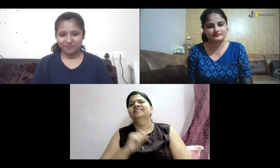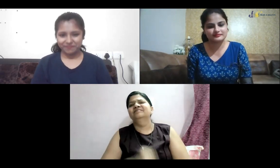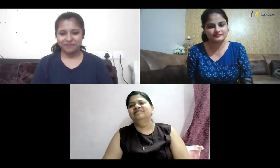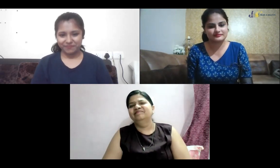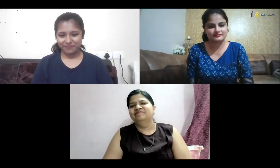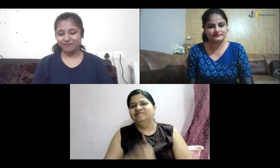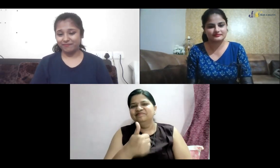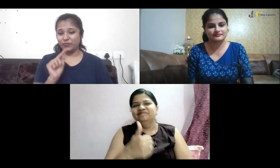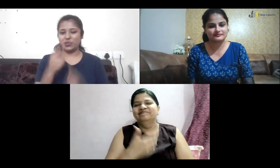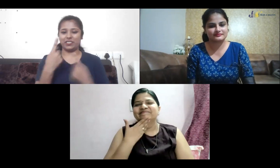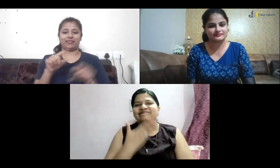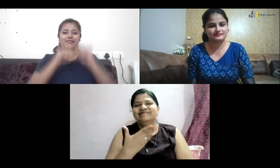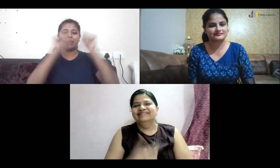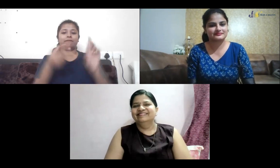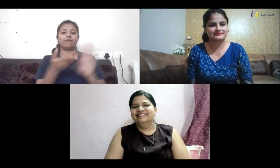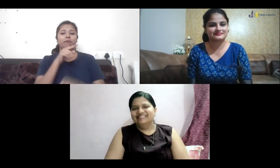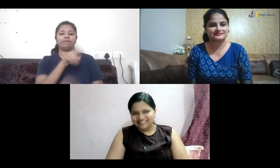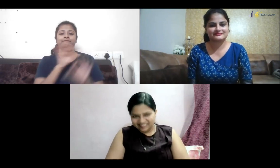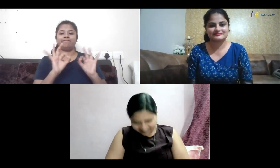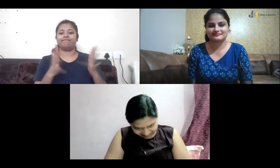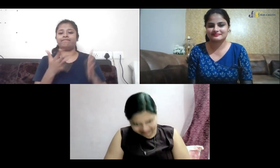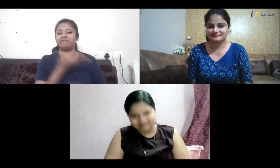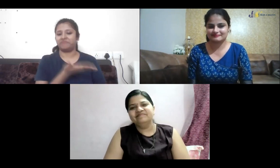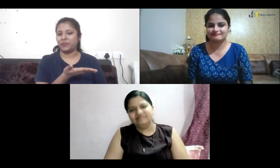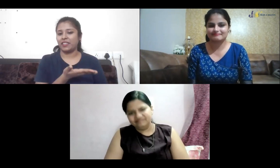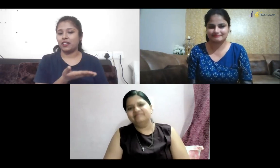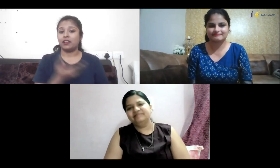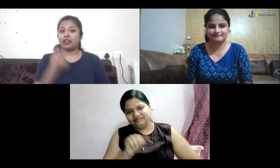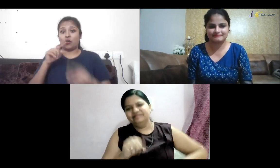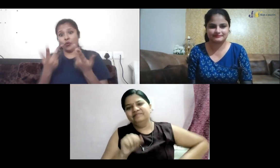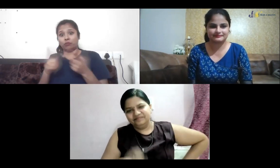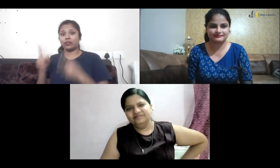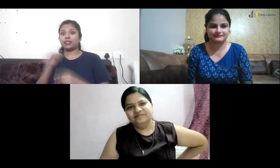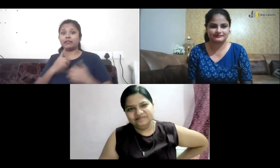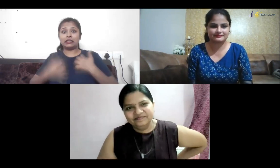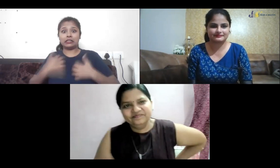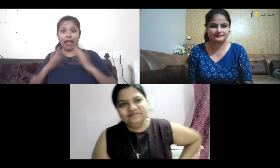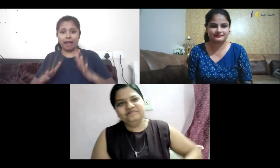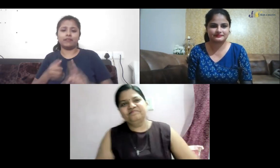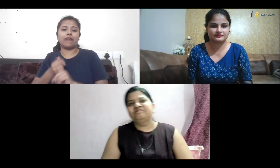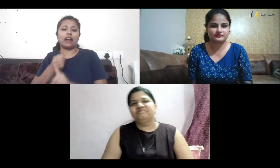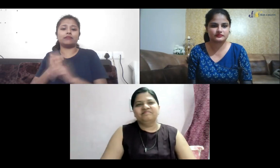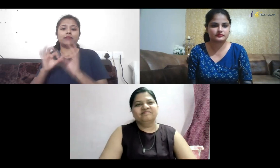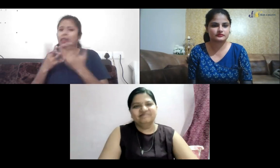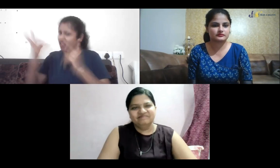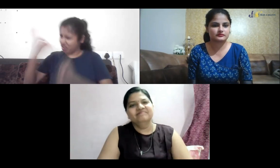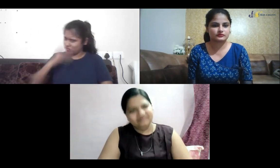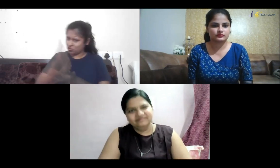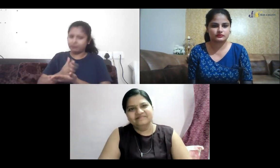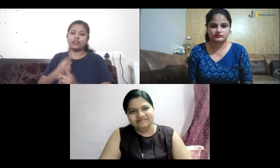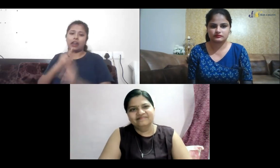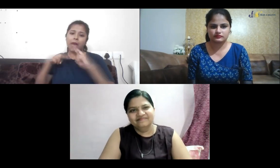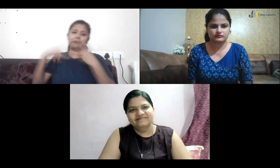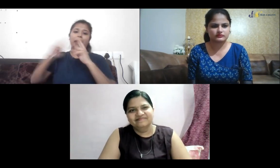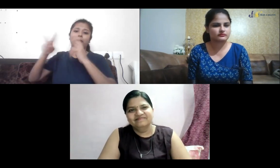can do and they can learn. This is the point. Yeah, that's valid point. The system is not right. Yes, the